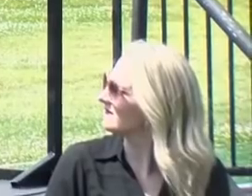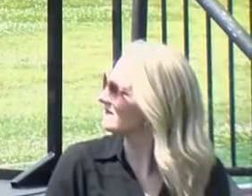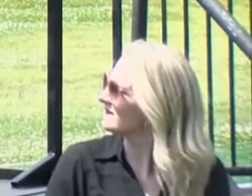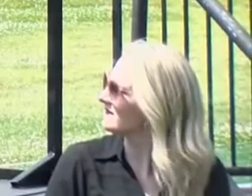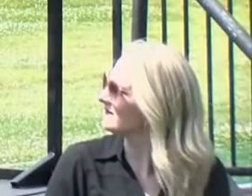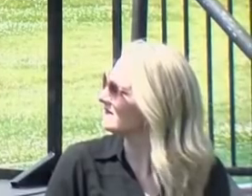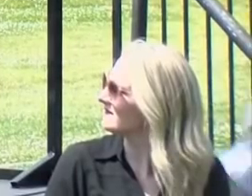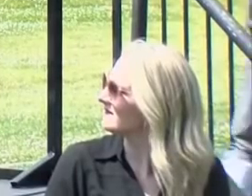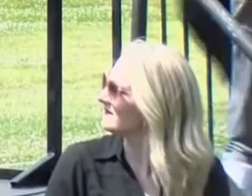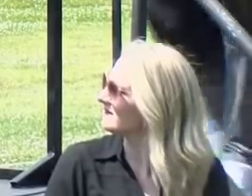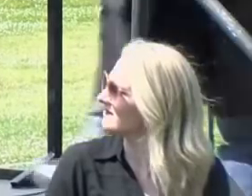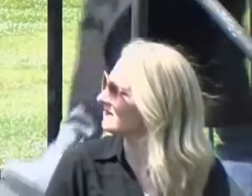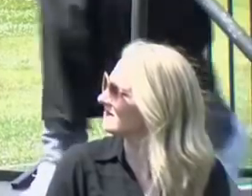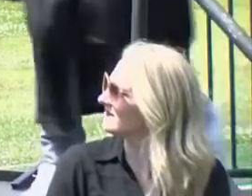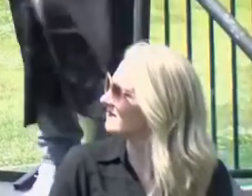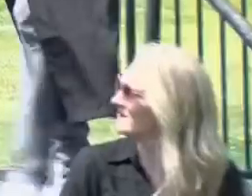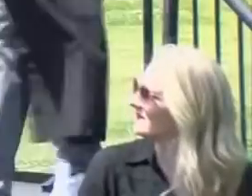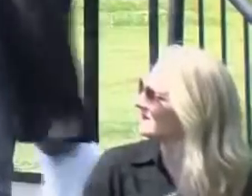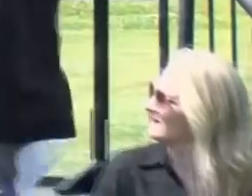Gunnar Axney.